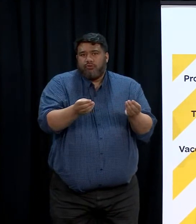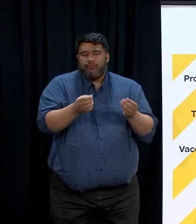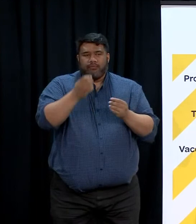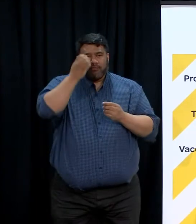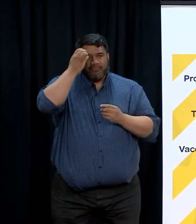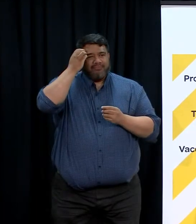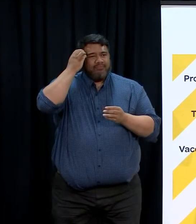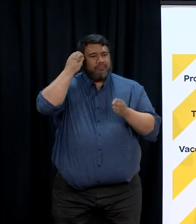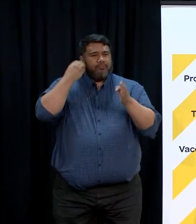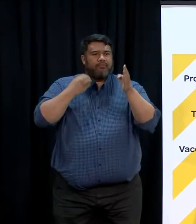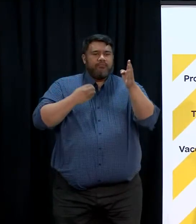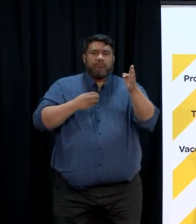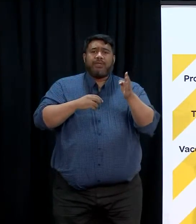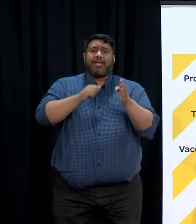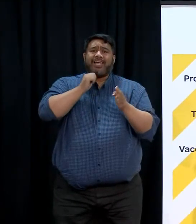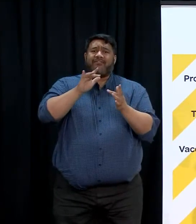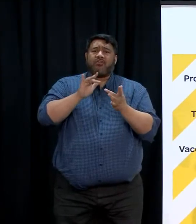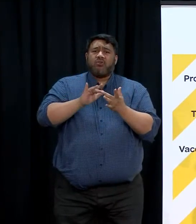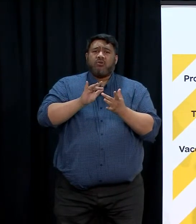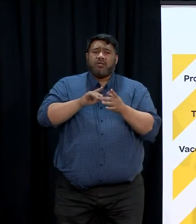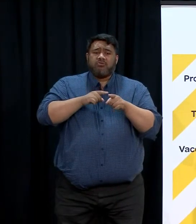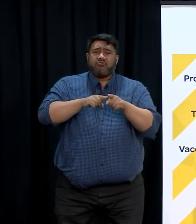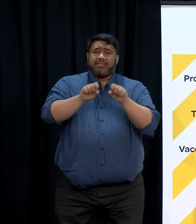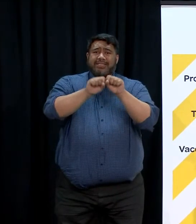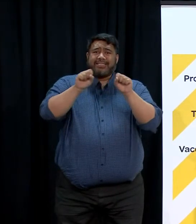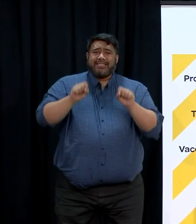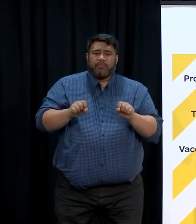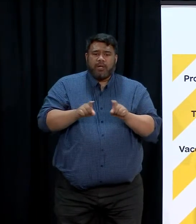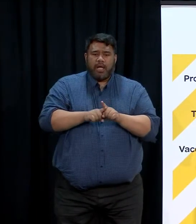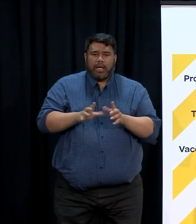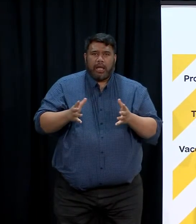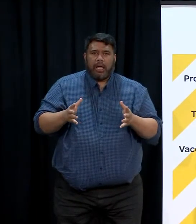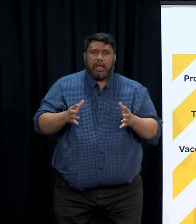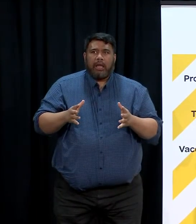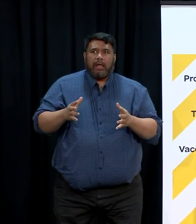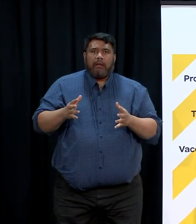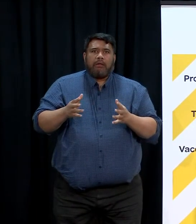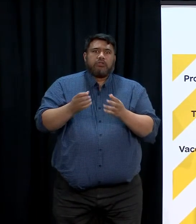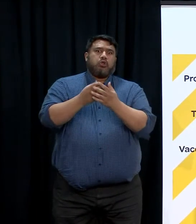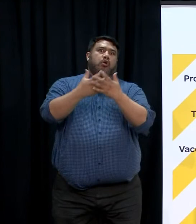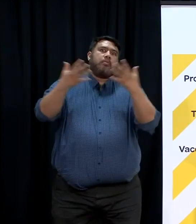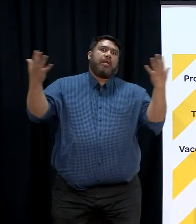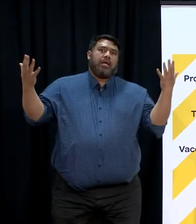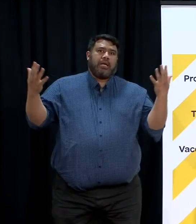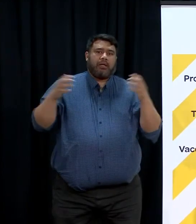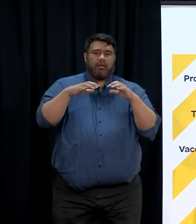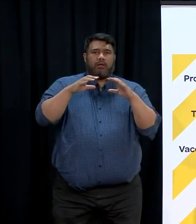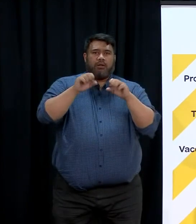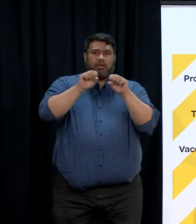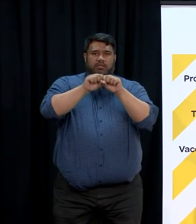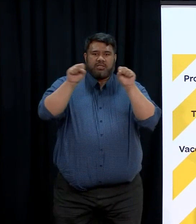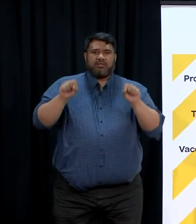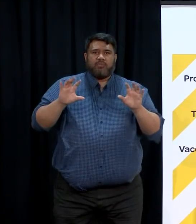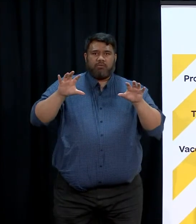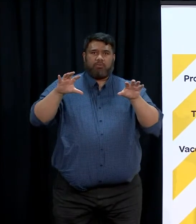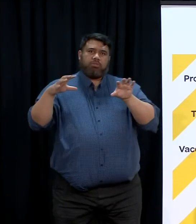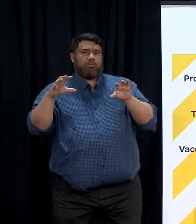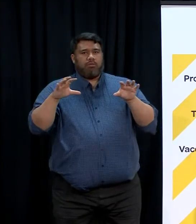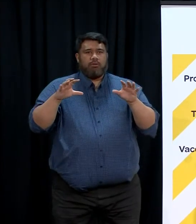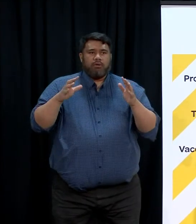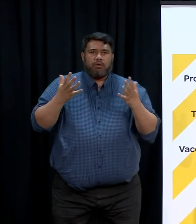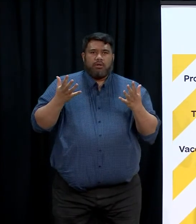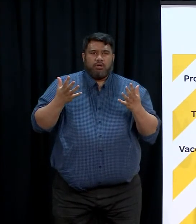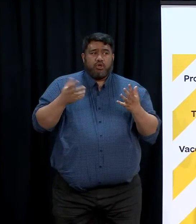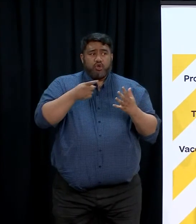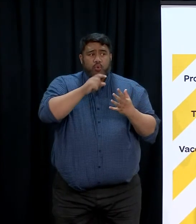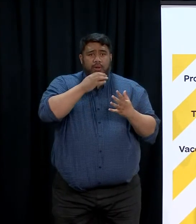system does get overwhelmed, if it can't manage, what did you say, hundreds of cases, will you revert to